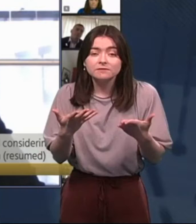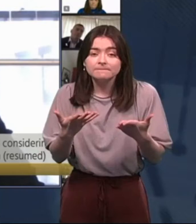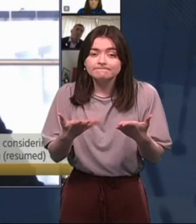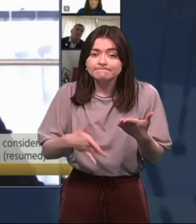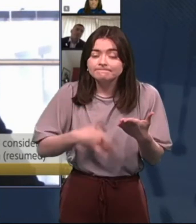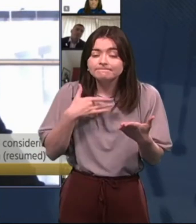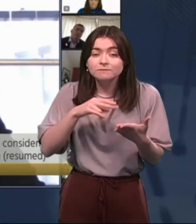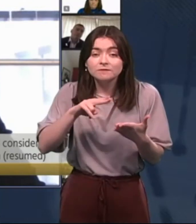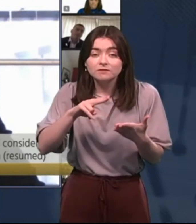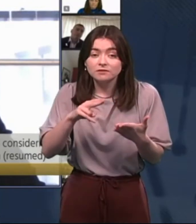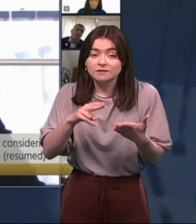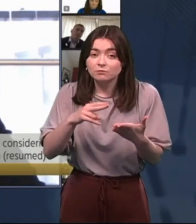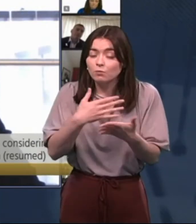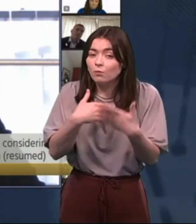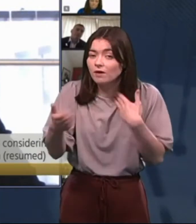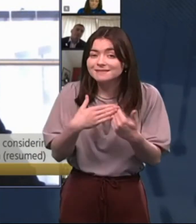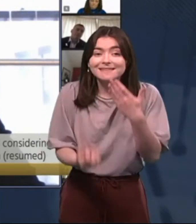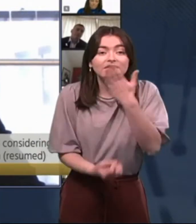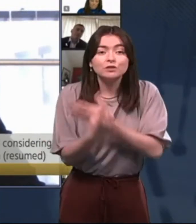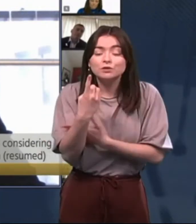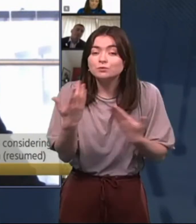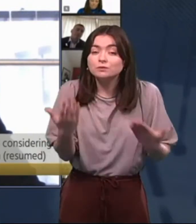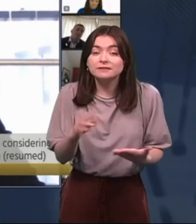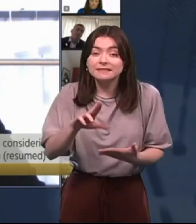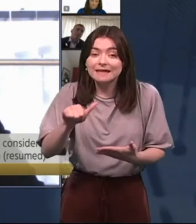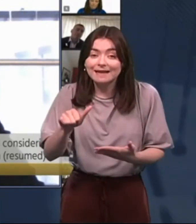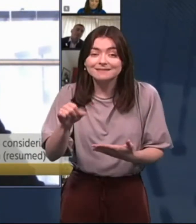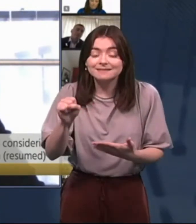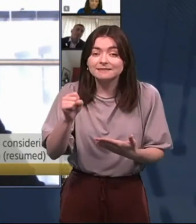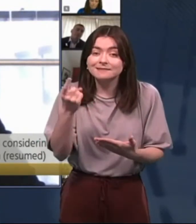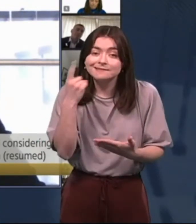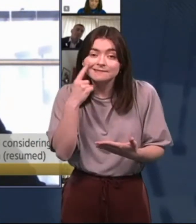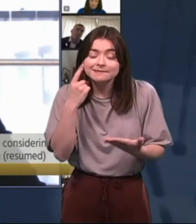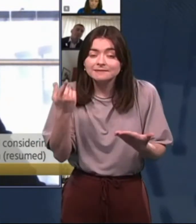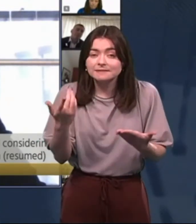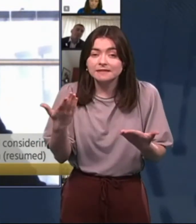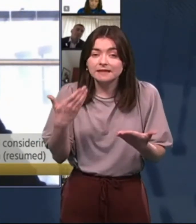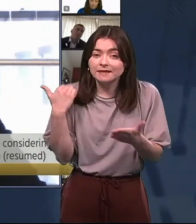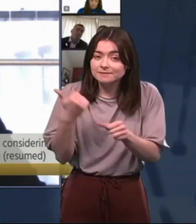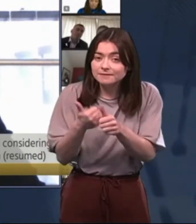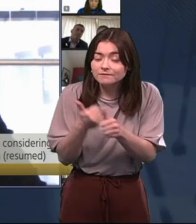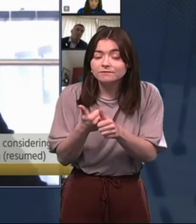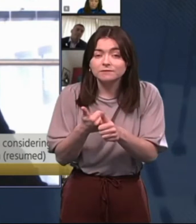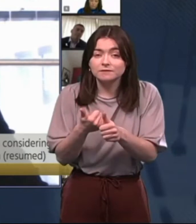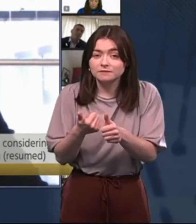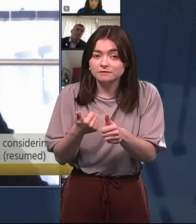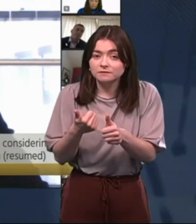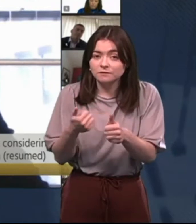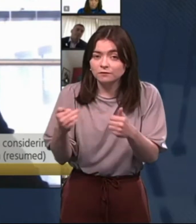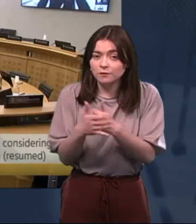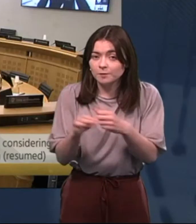advocates have encountered and the rights they've helped individuals fight for. Thank you.